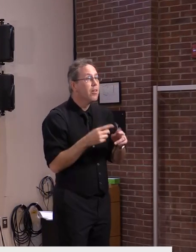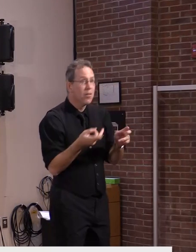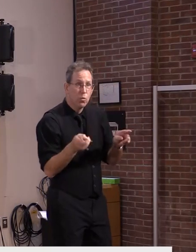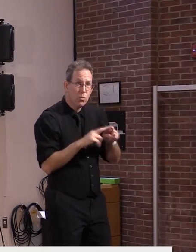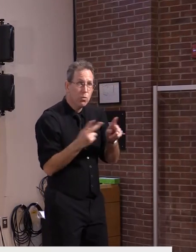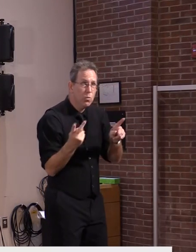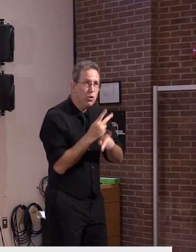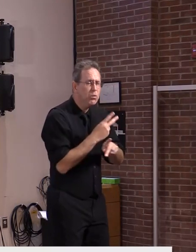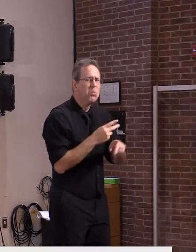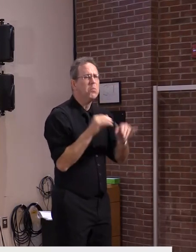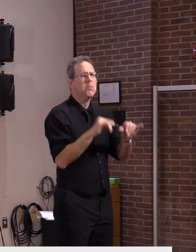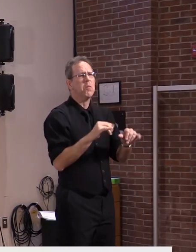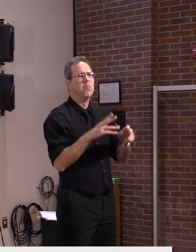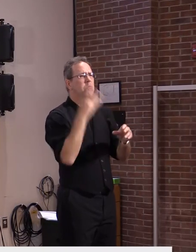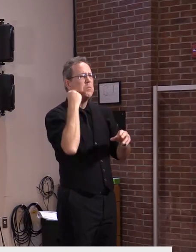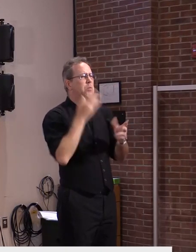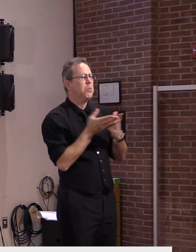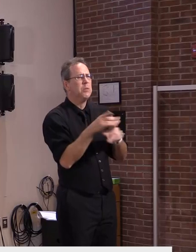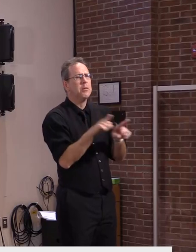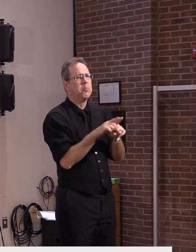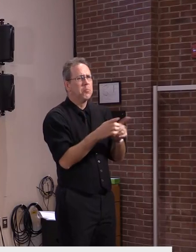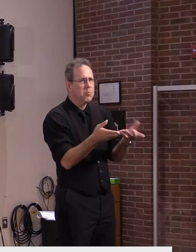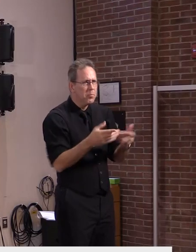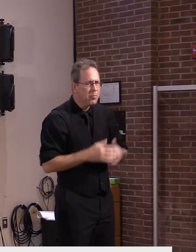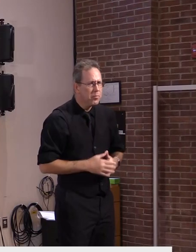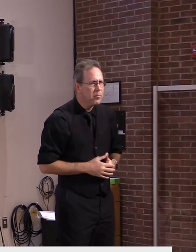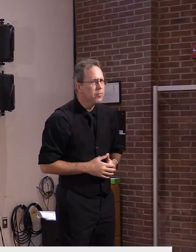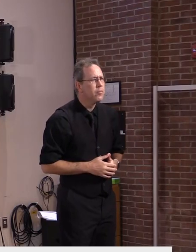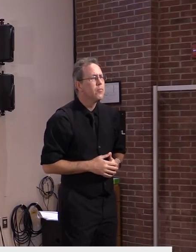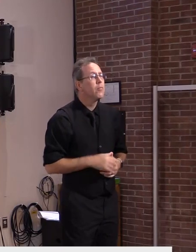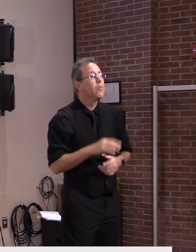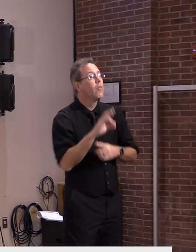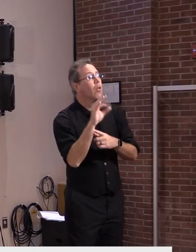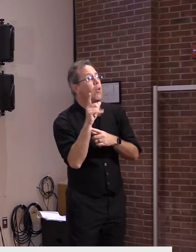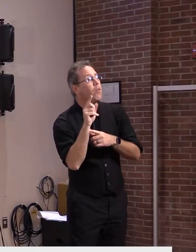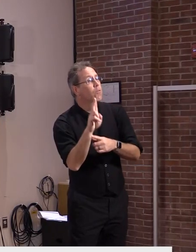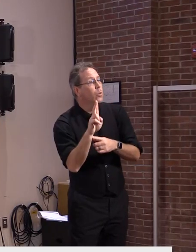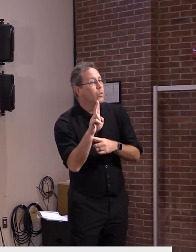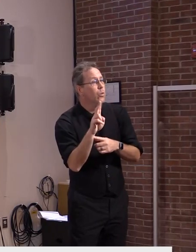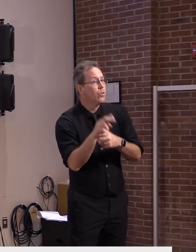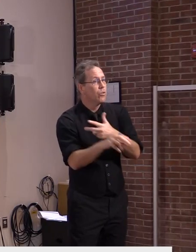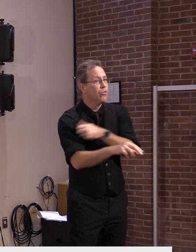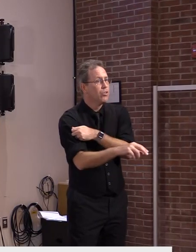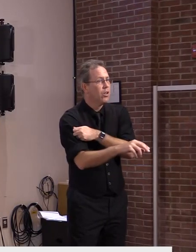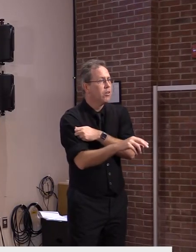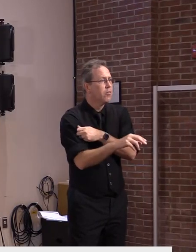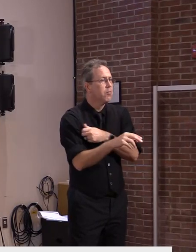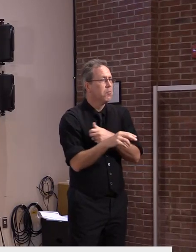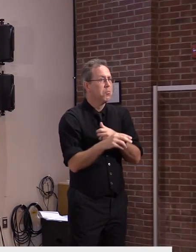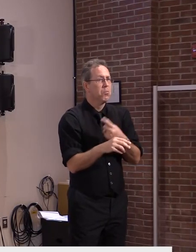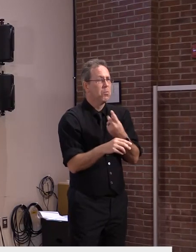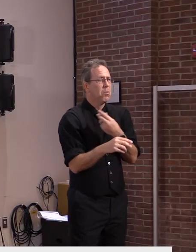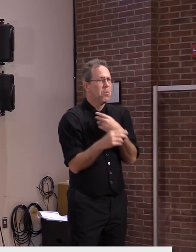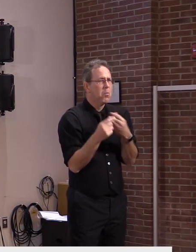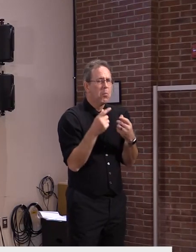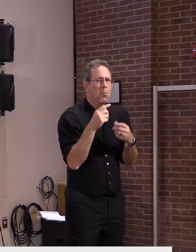flu shot, you know, generally people tolerate it quite well, may get very mild symptoms,